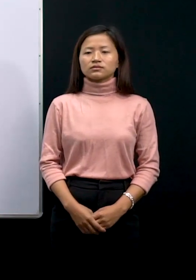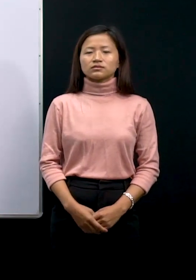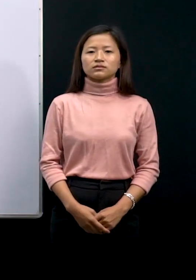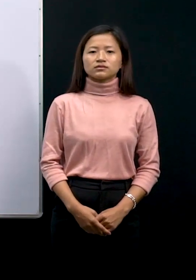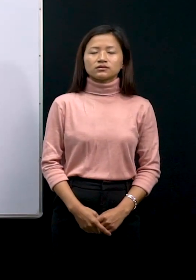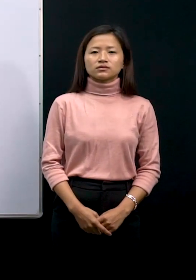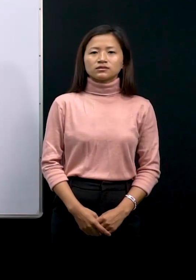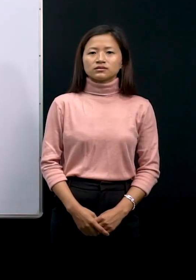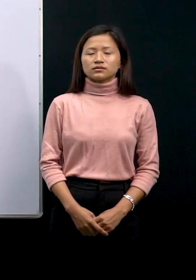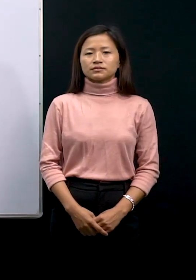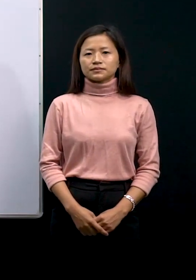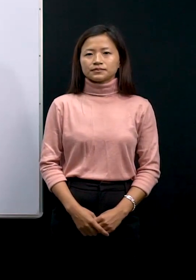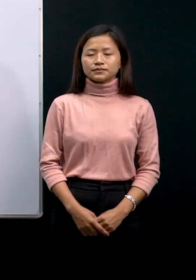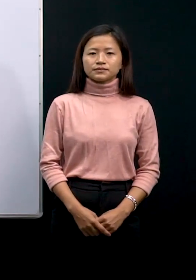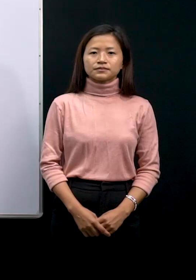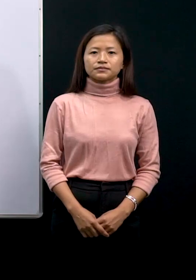the questions.